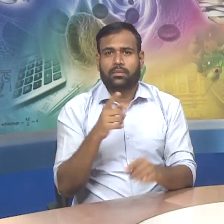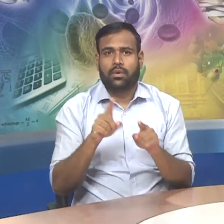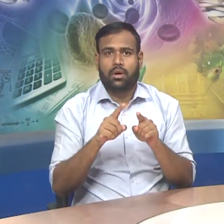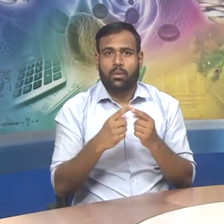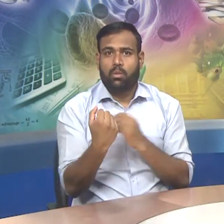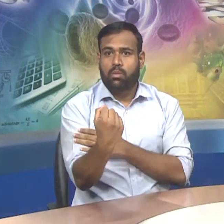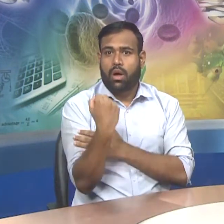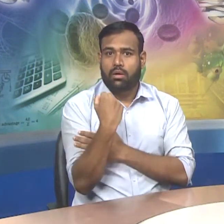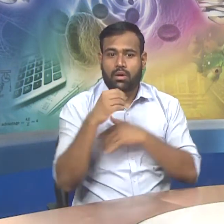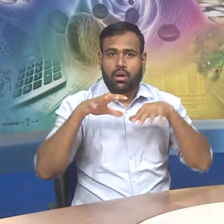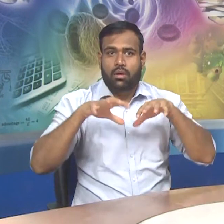Republic.